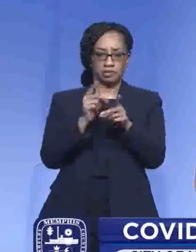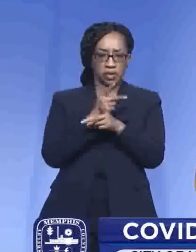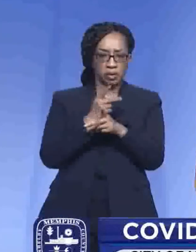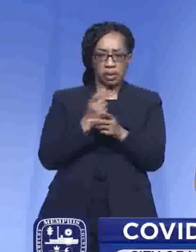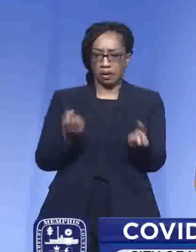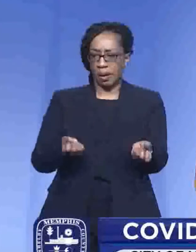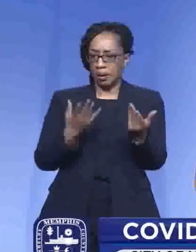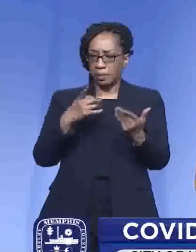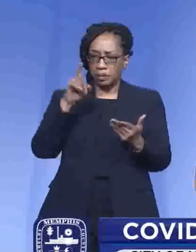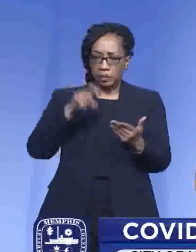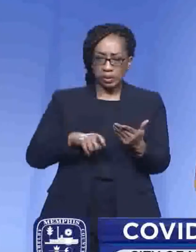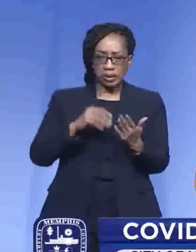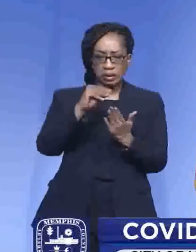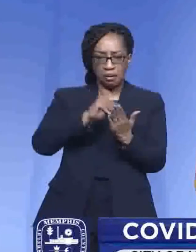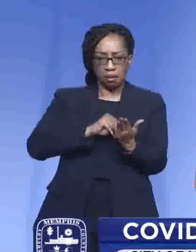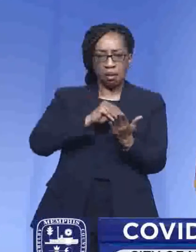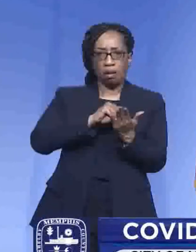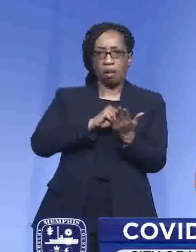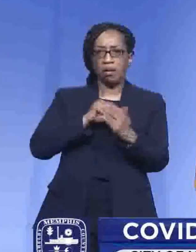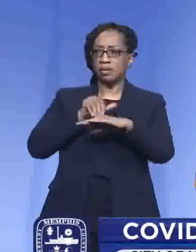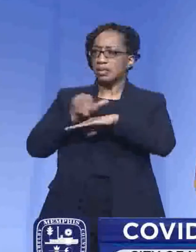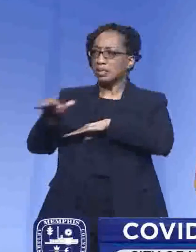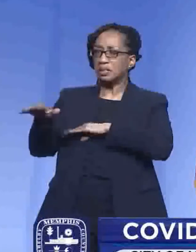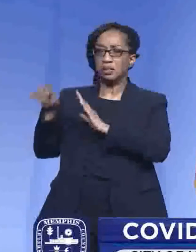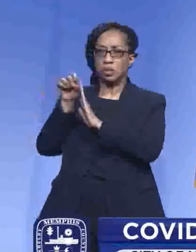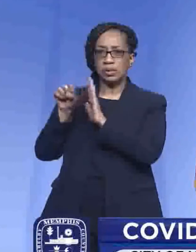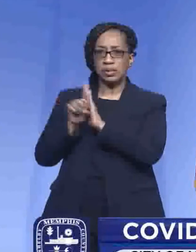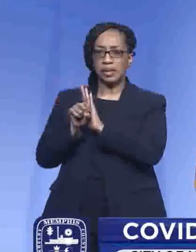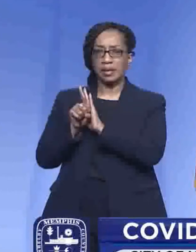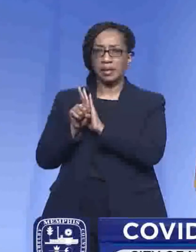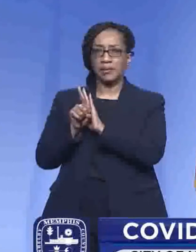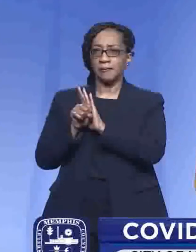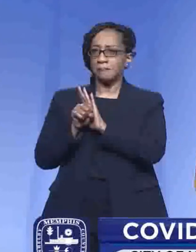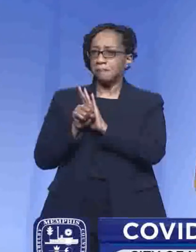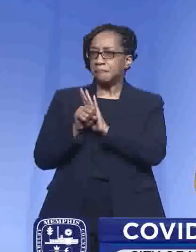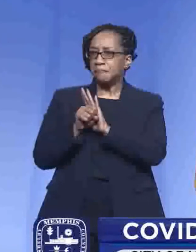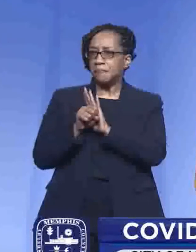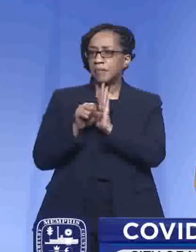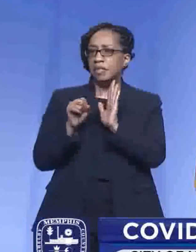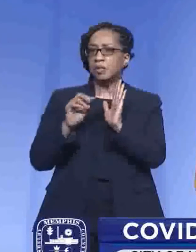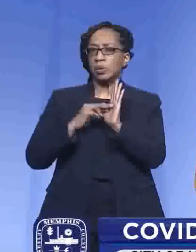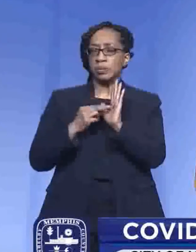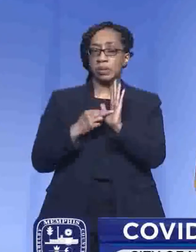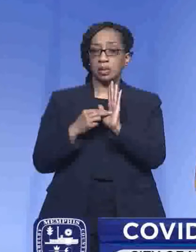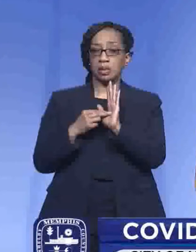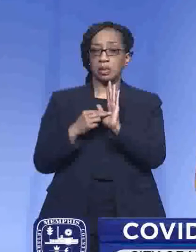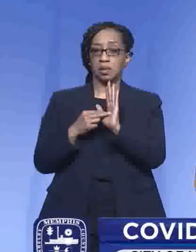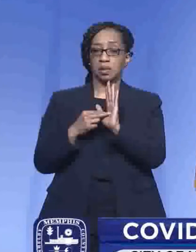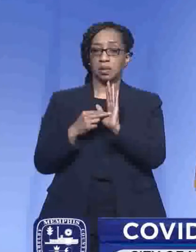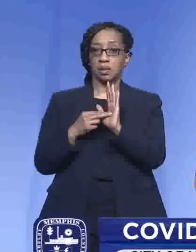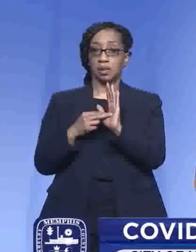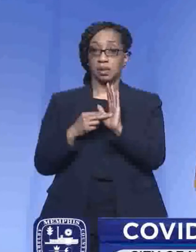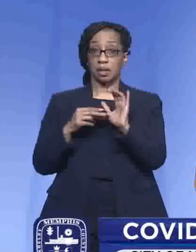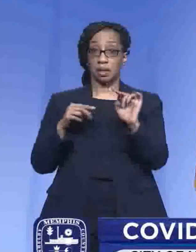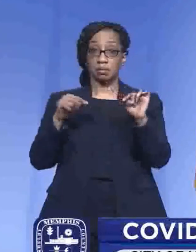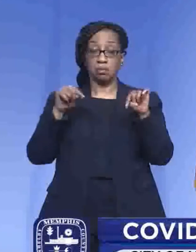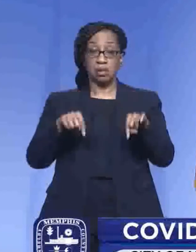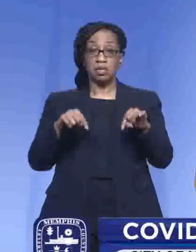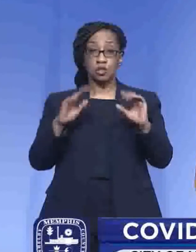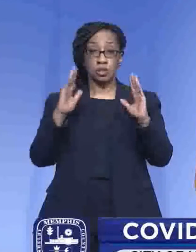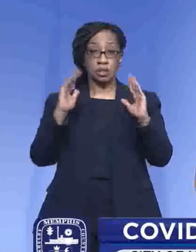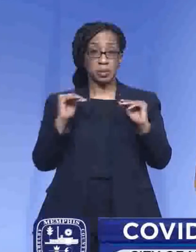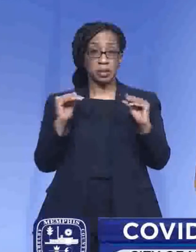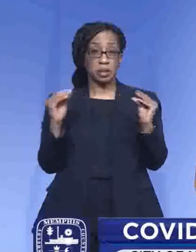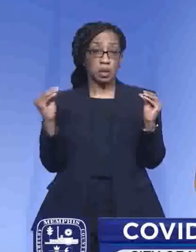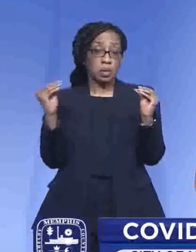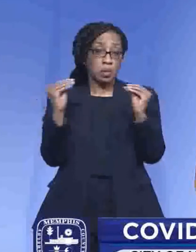regular process, this time around, are you guys saying that you're anticipating more doses